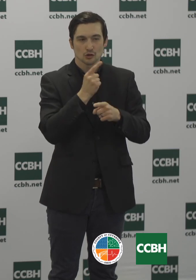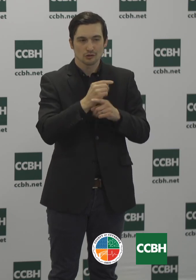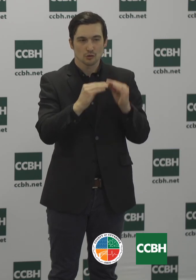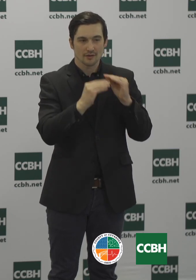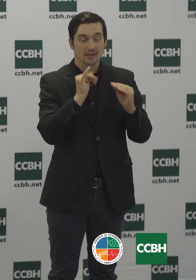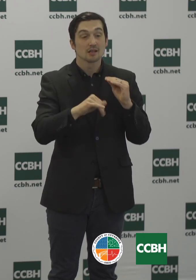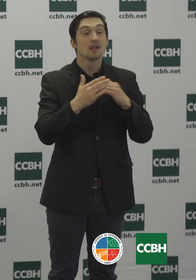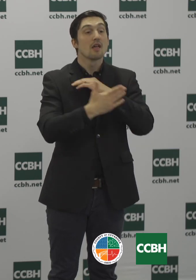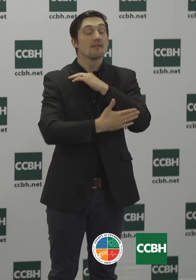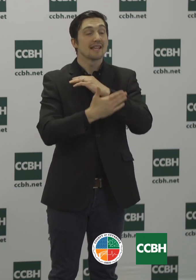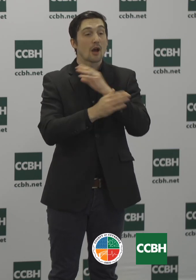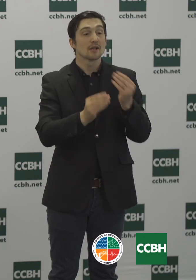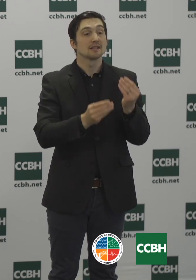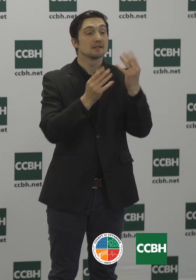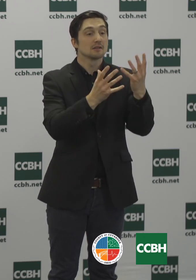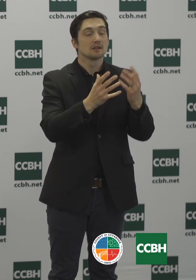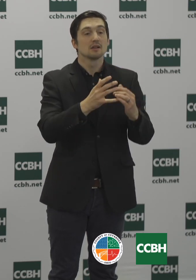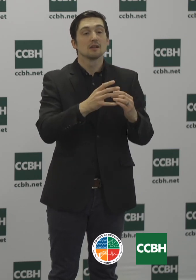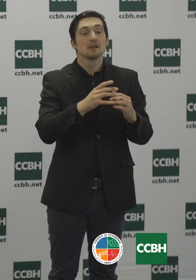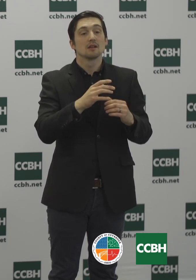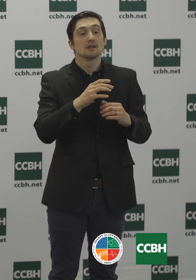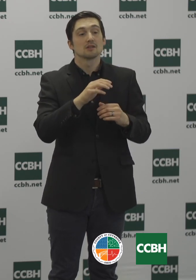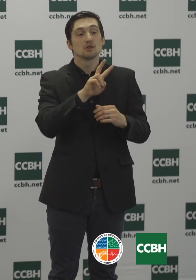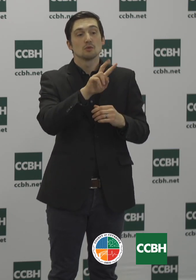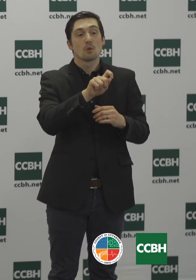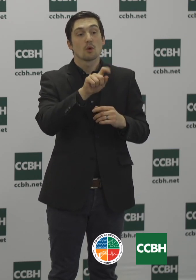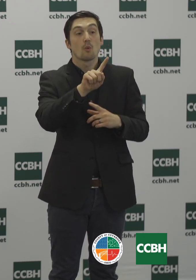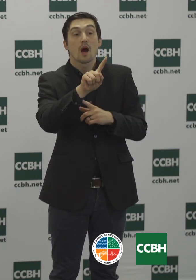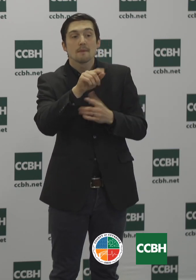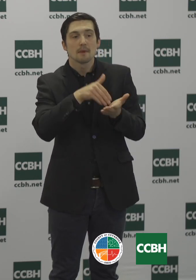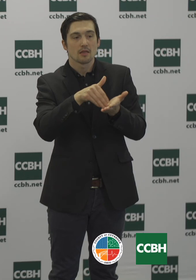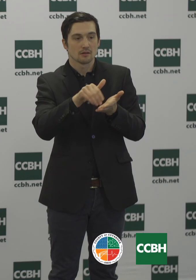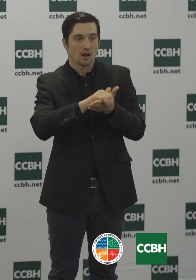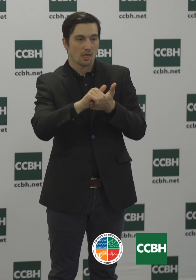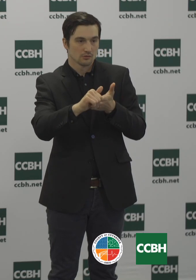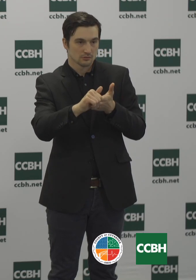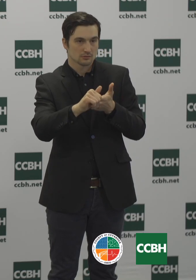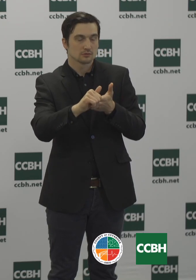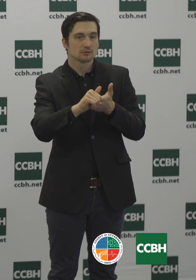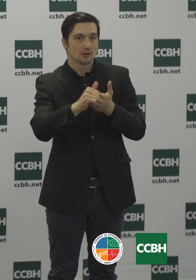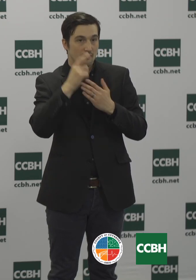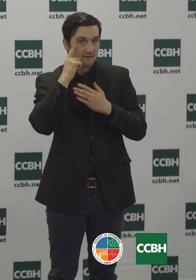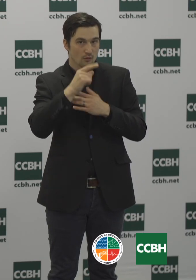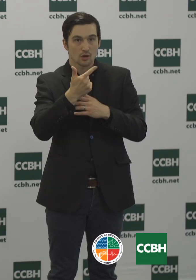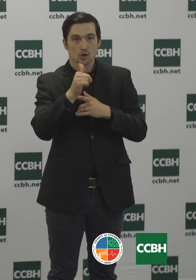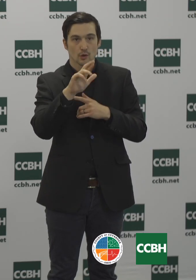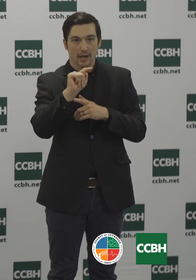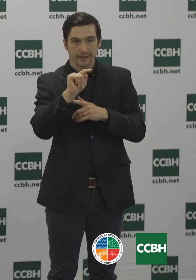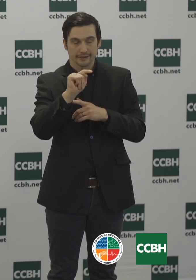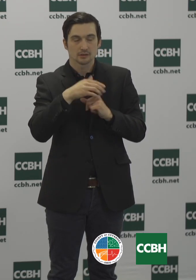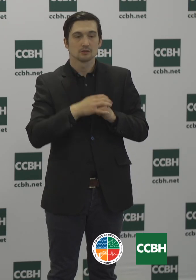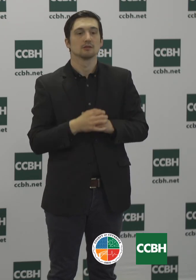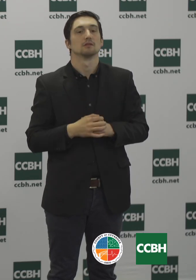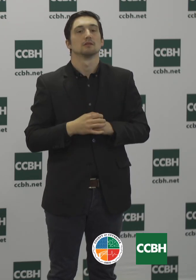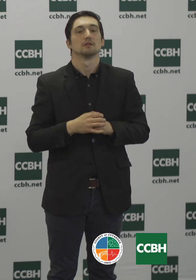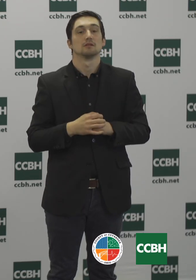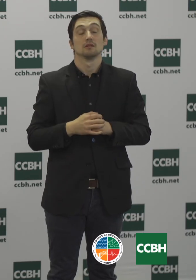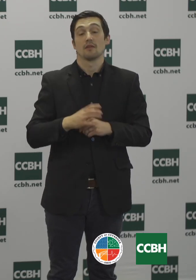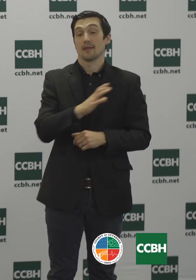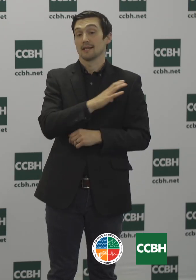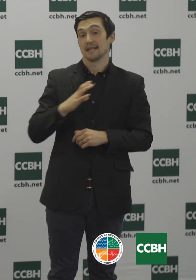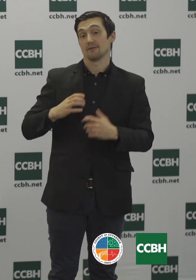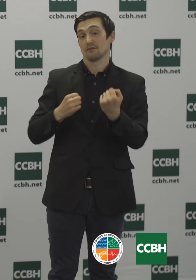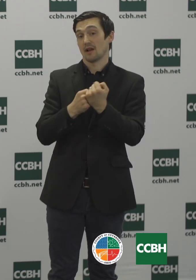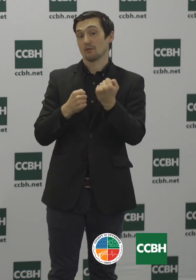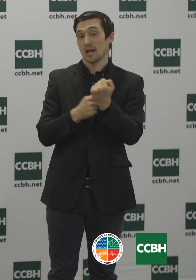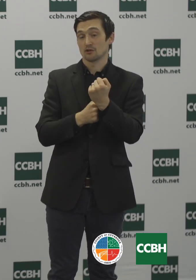county's putting in $2.1 million for grants. The Cleveland